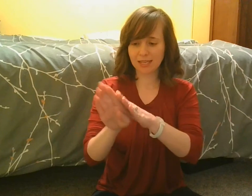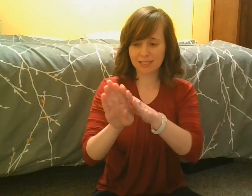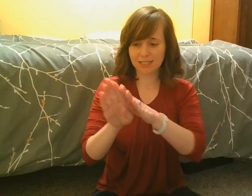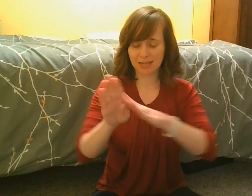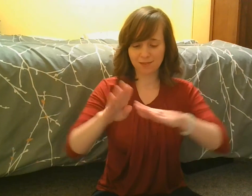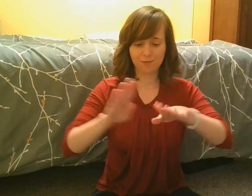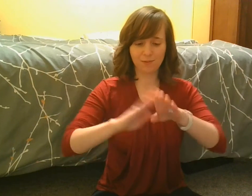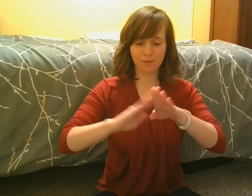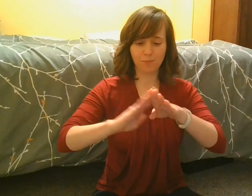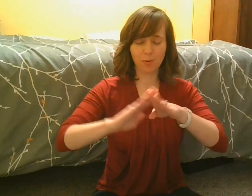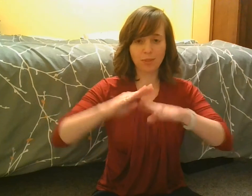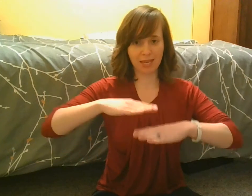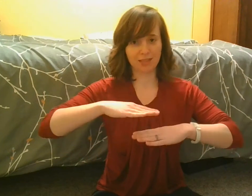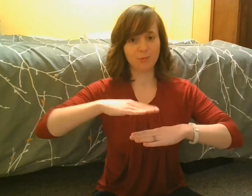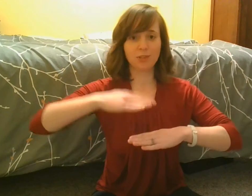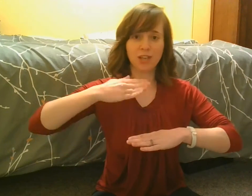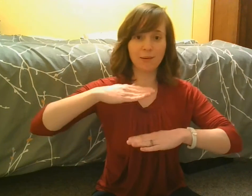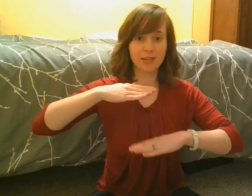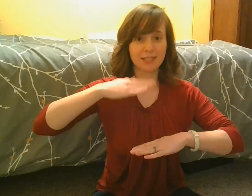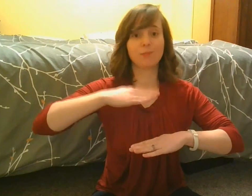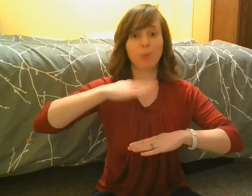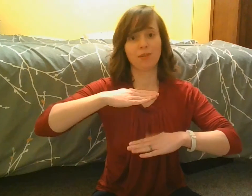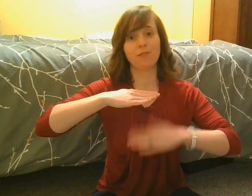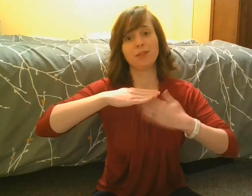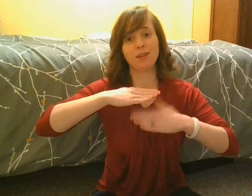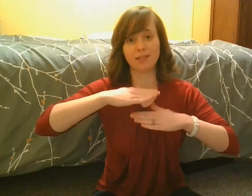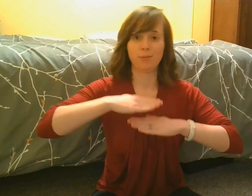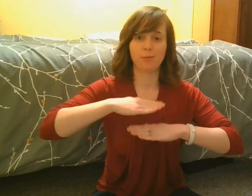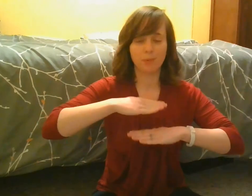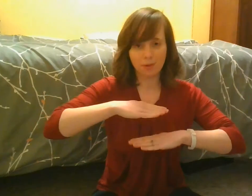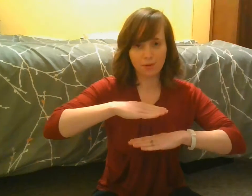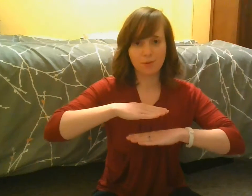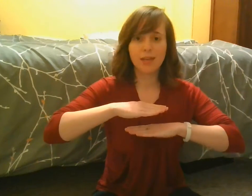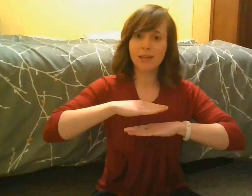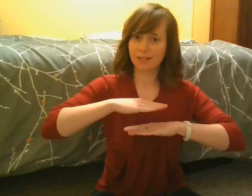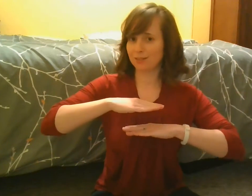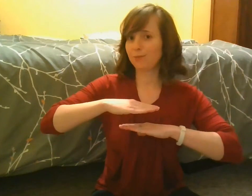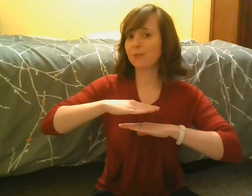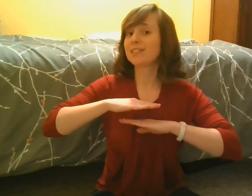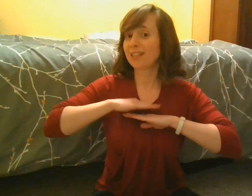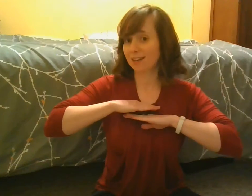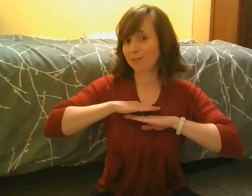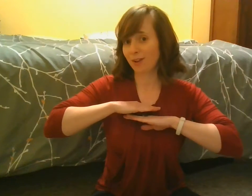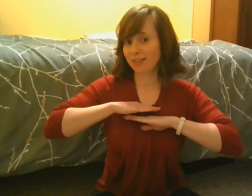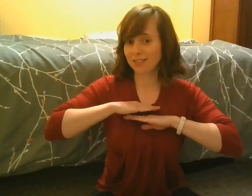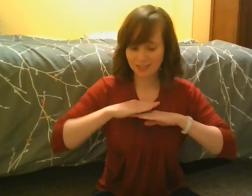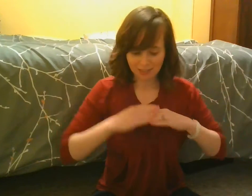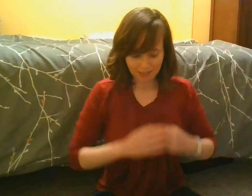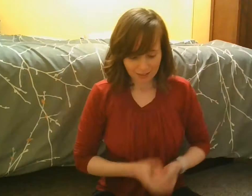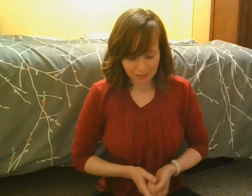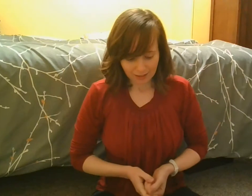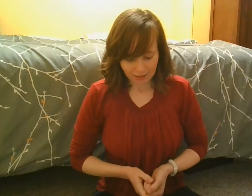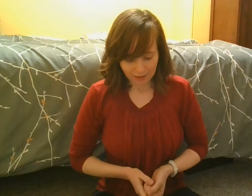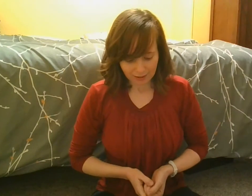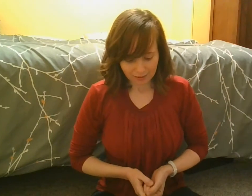index side of both hands, where dominant is above and non-dominant below, is to feel satisfied.